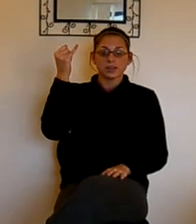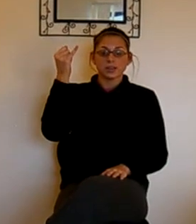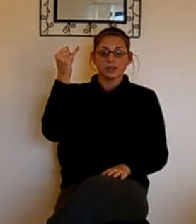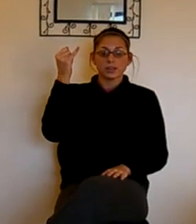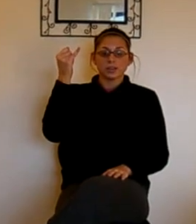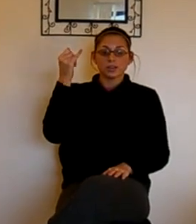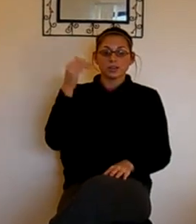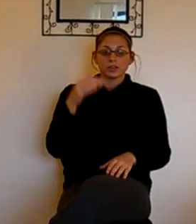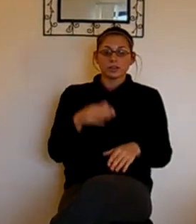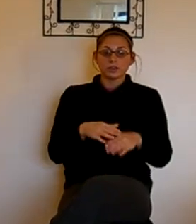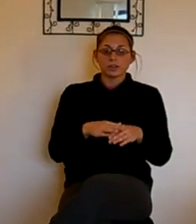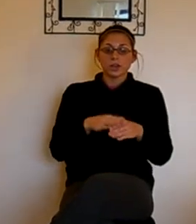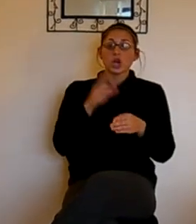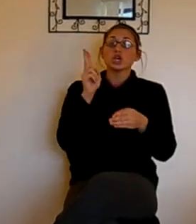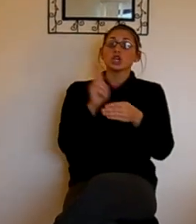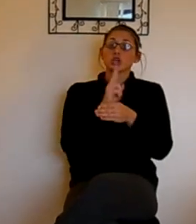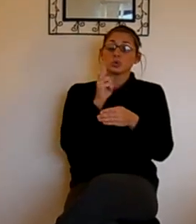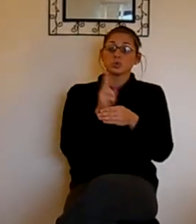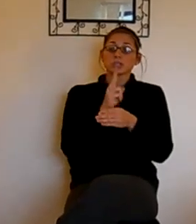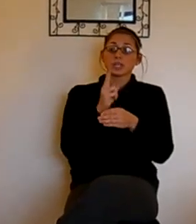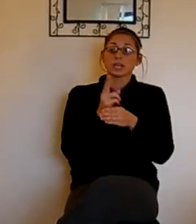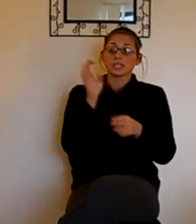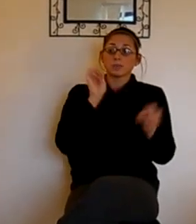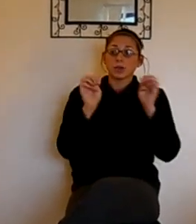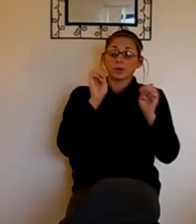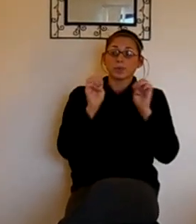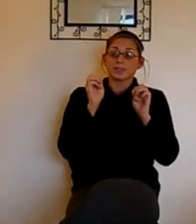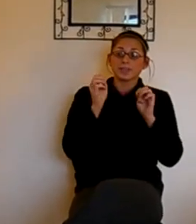then use experiments to see if that is true or not.